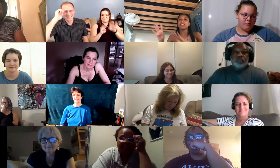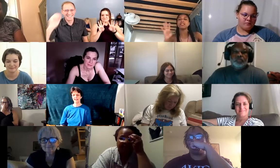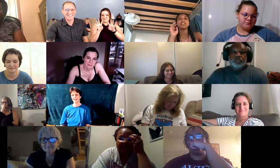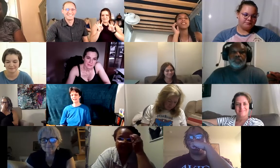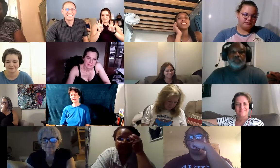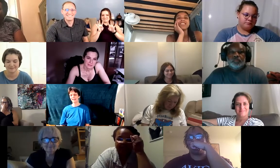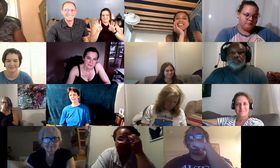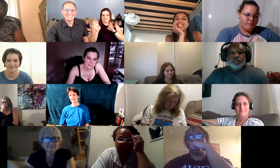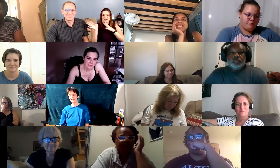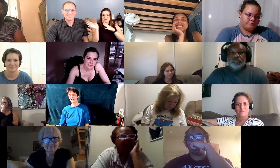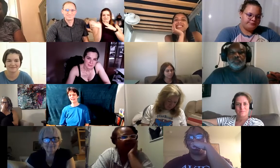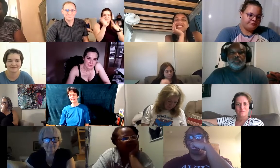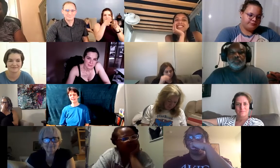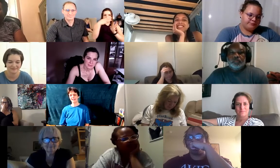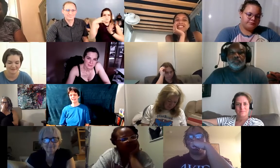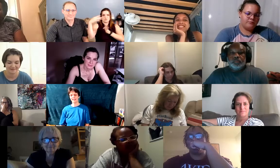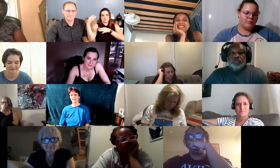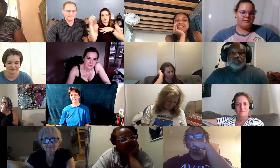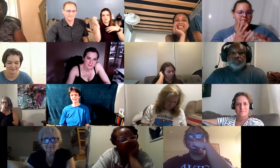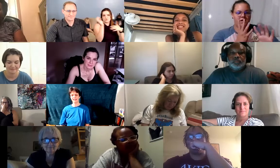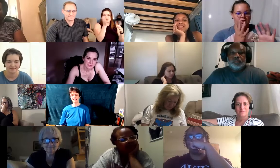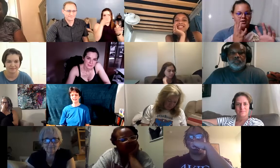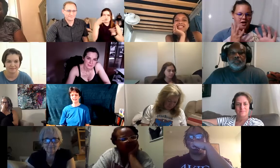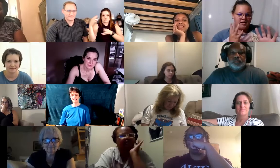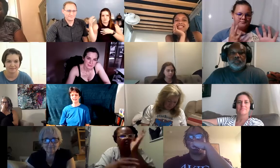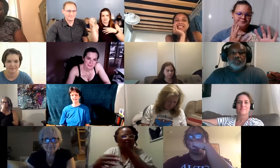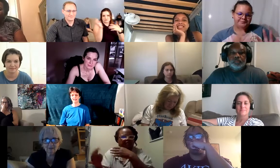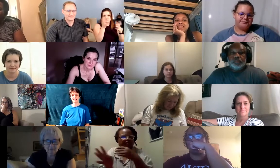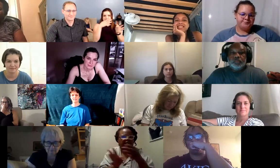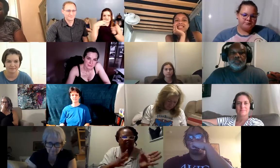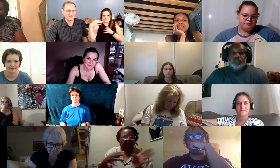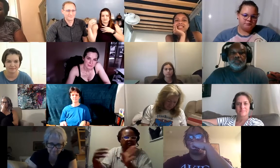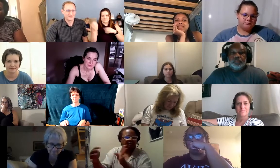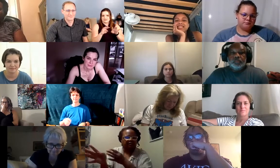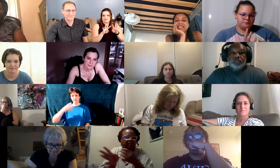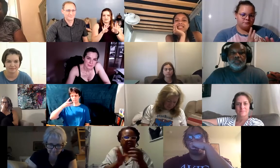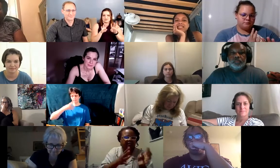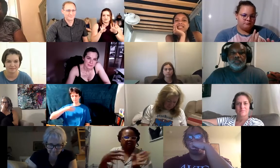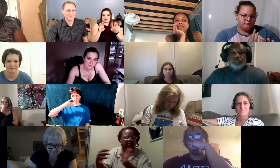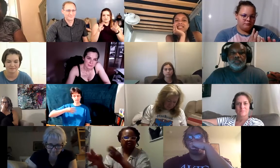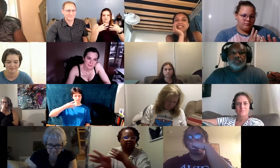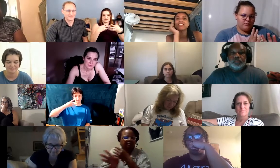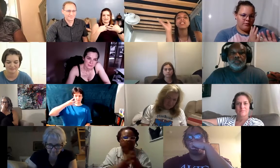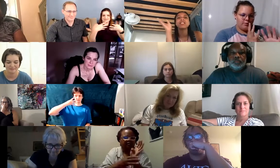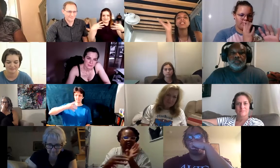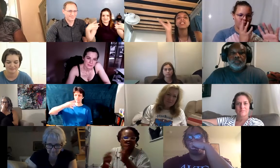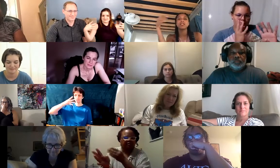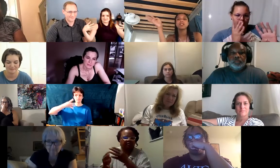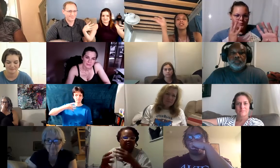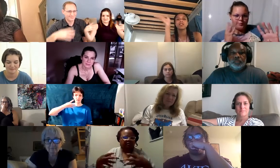Yep. Yeah. So you got flow, you like the wind. You can do